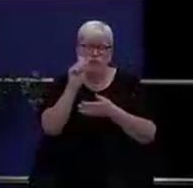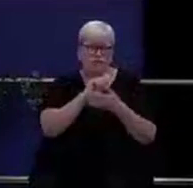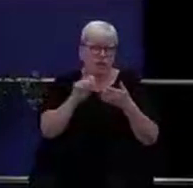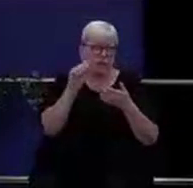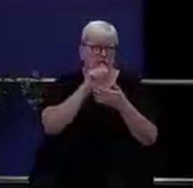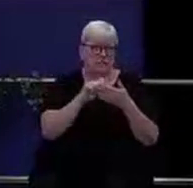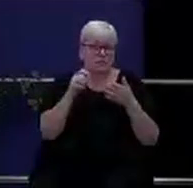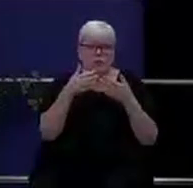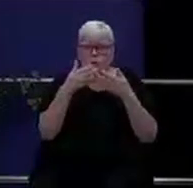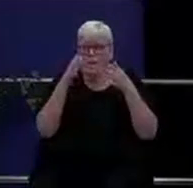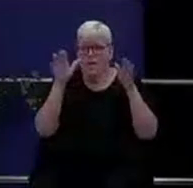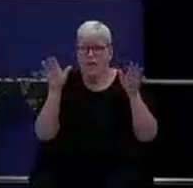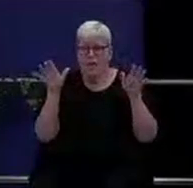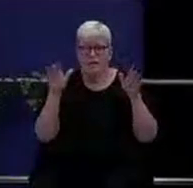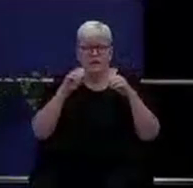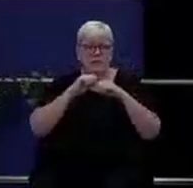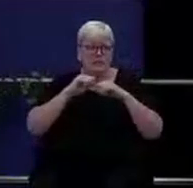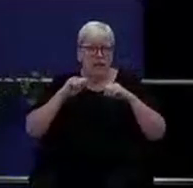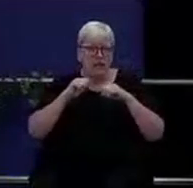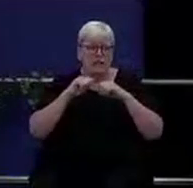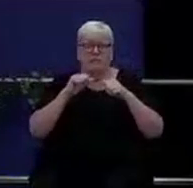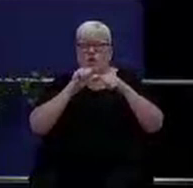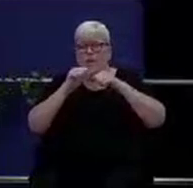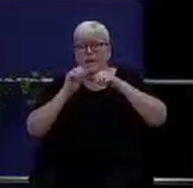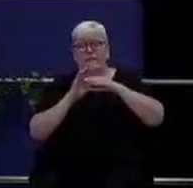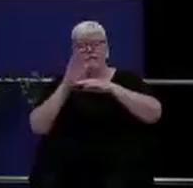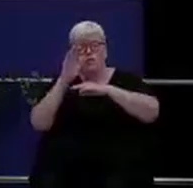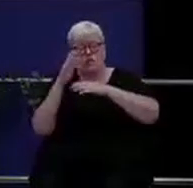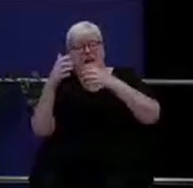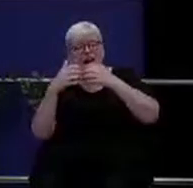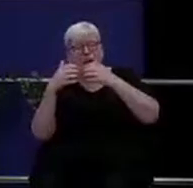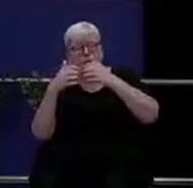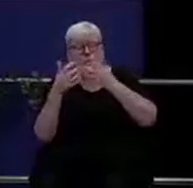up spaces for a better future in these ways?